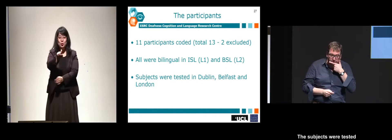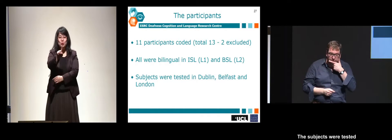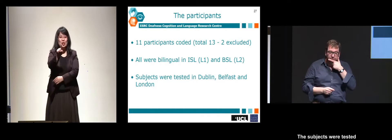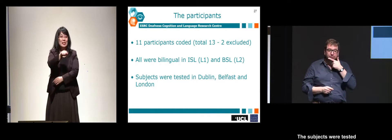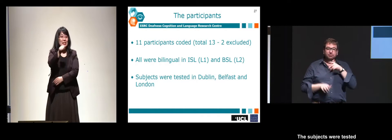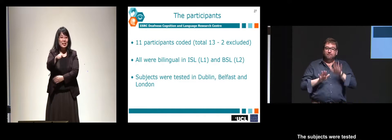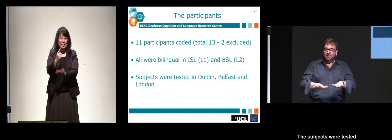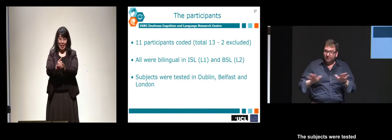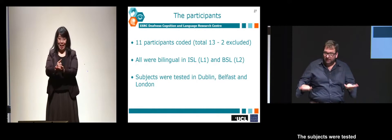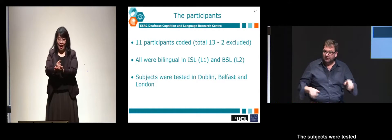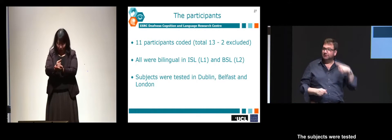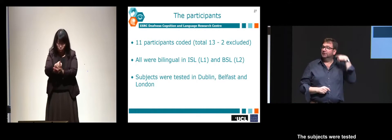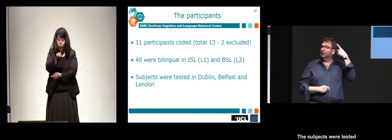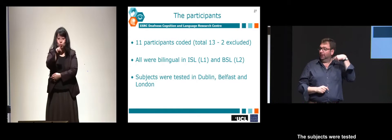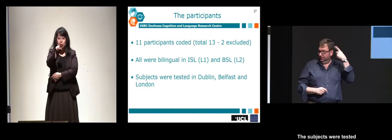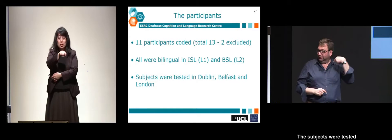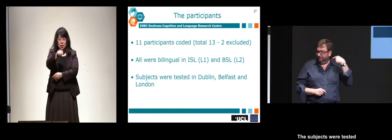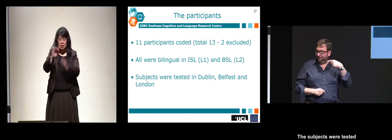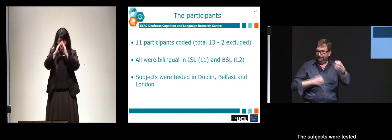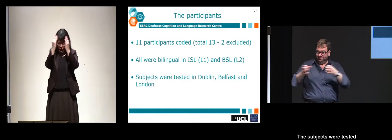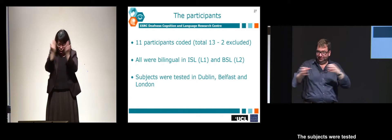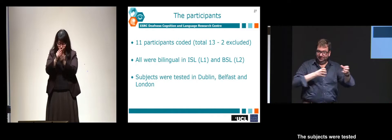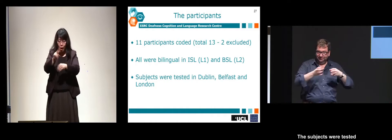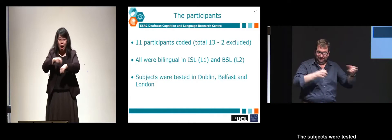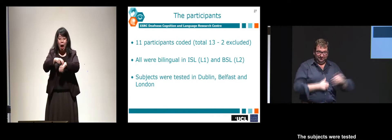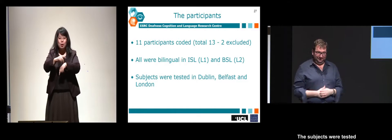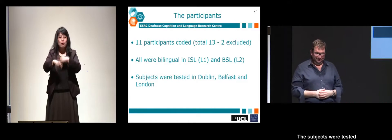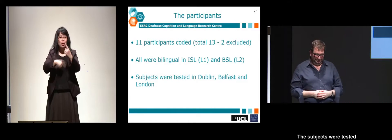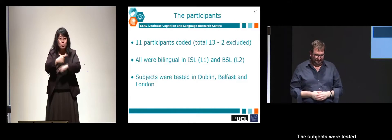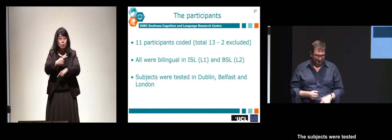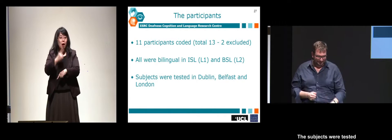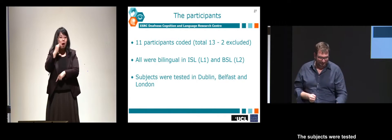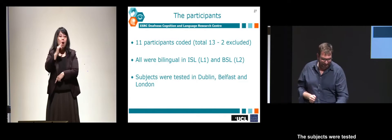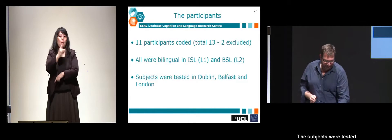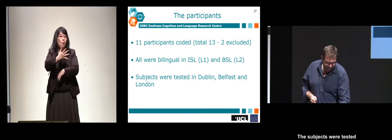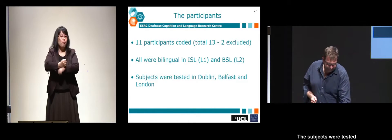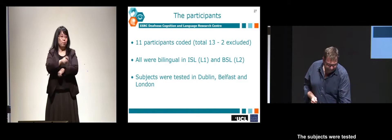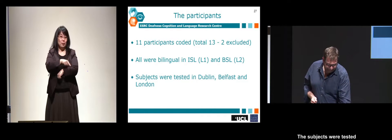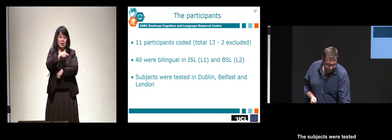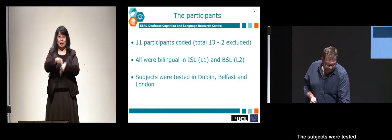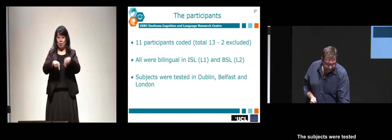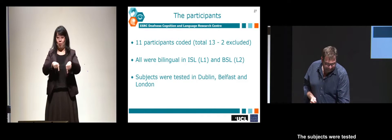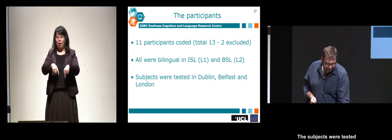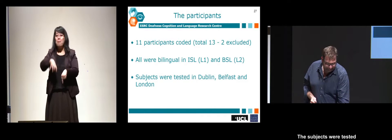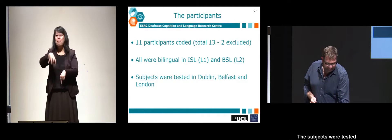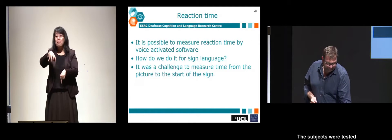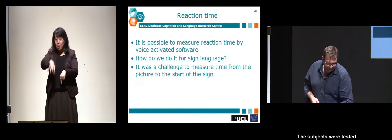The subjects were tested in Dublin, Belfast, and London.